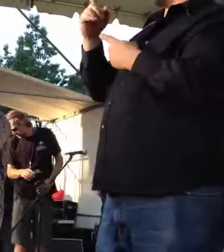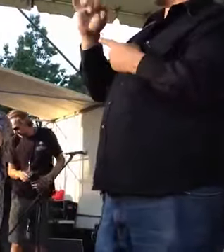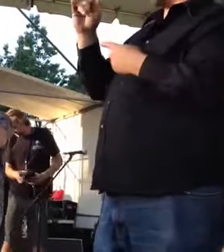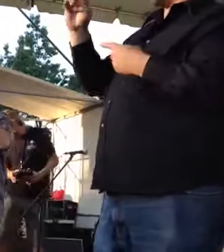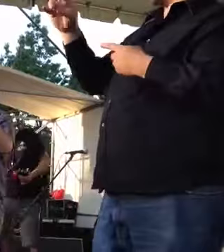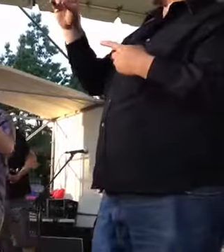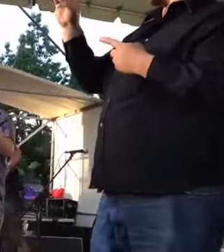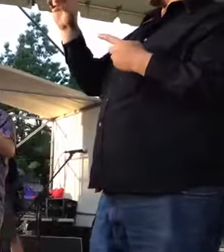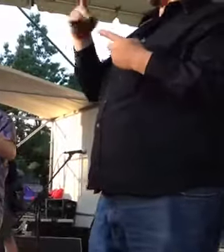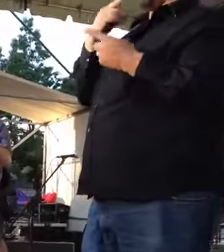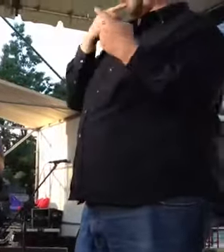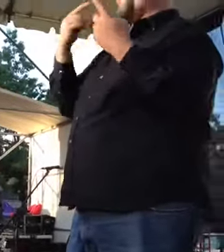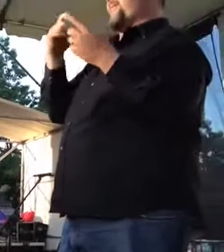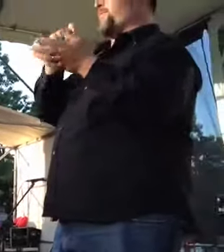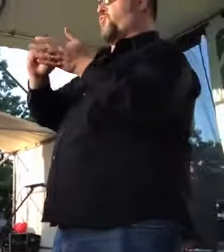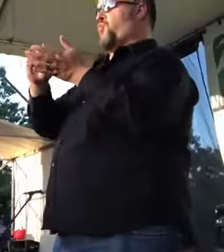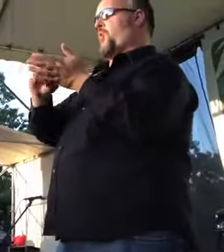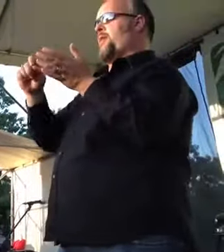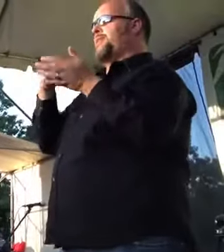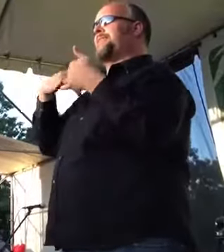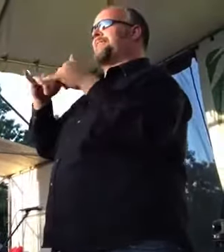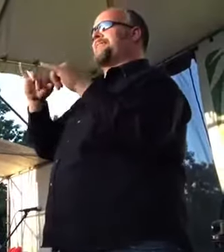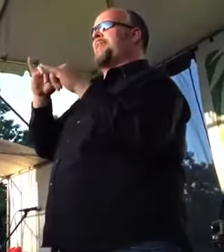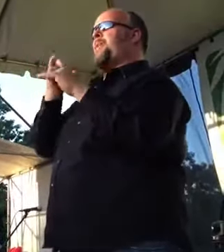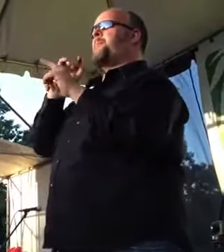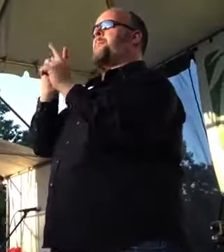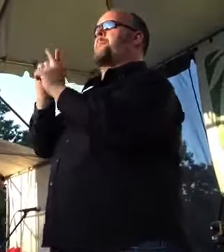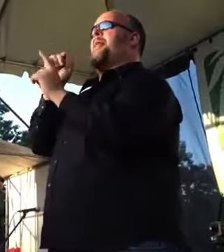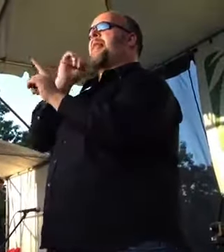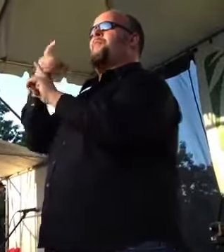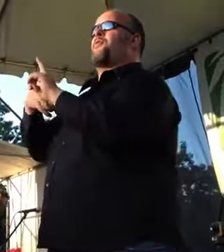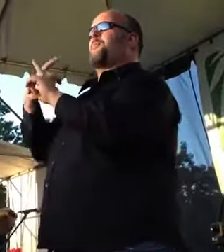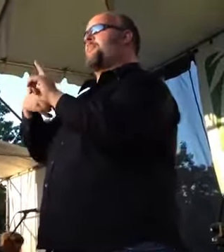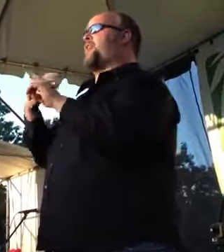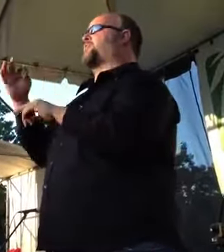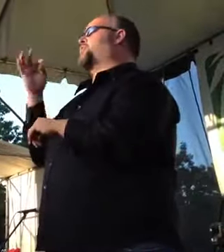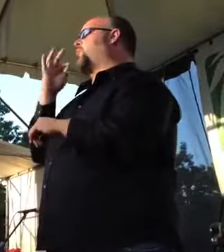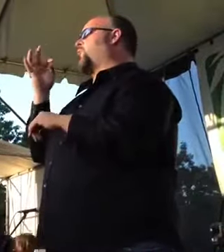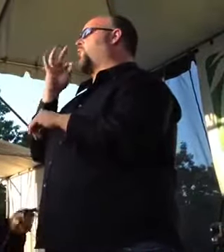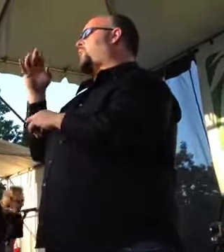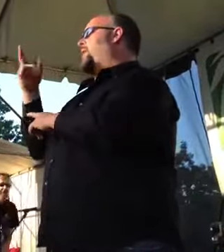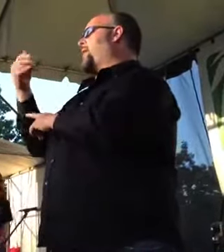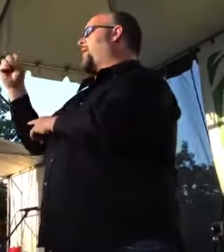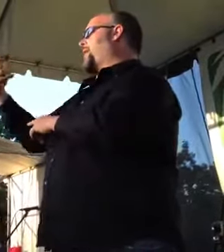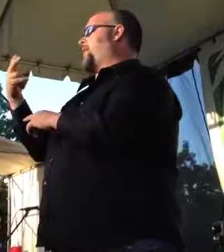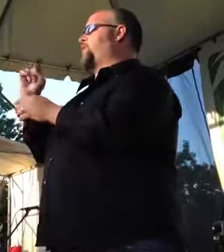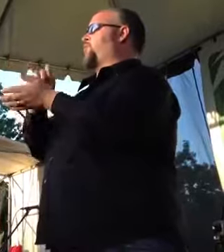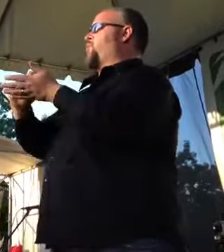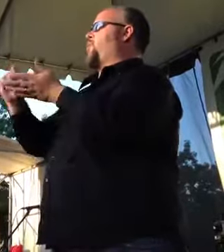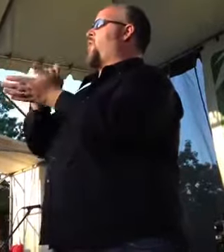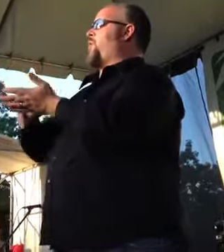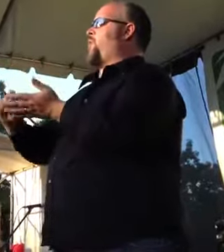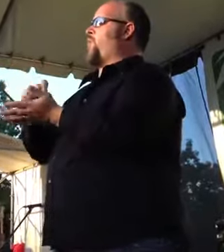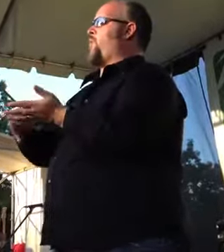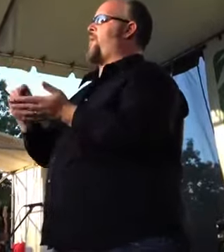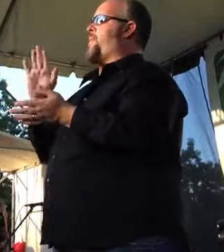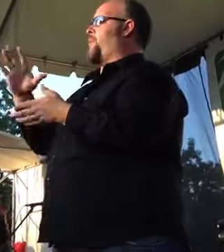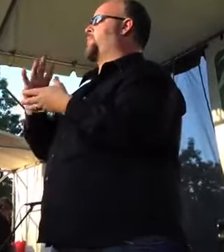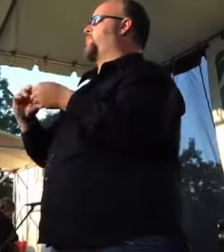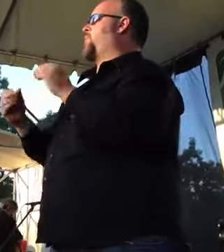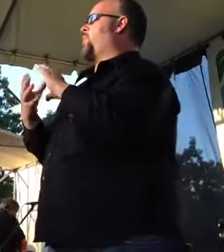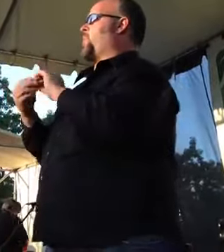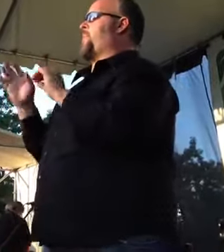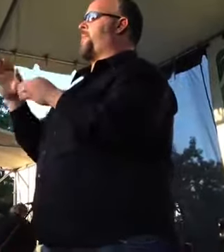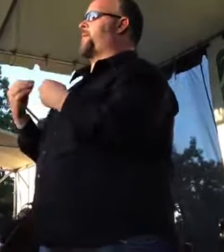famous writers whose books are still written today, would meet monthly and ingest large amounts of hashish and record their tales and inspiration